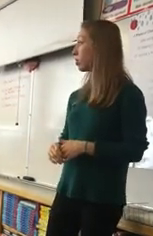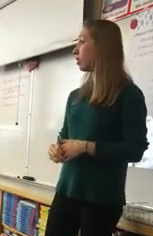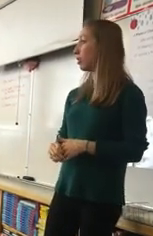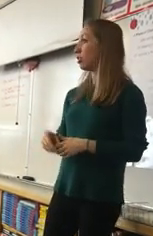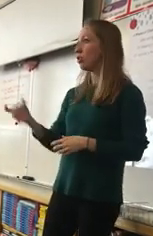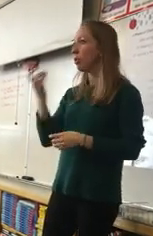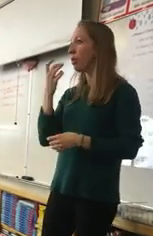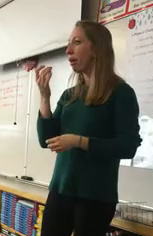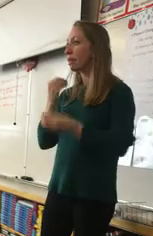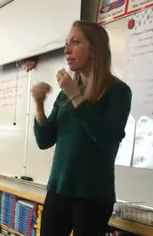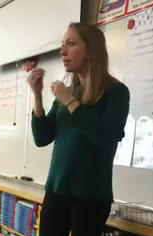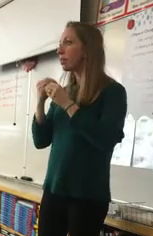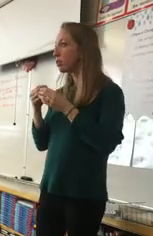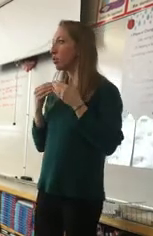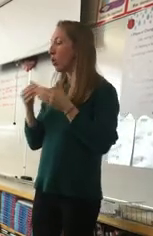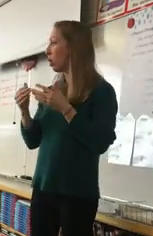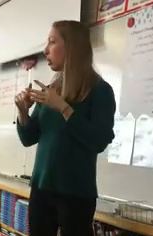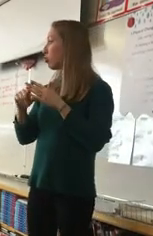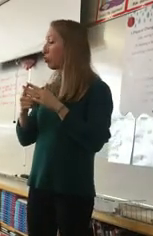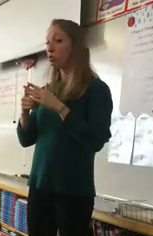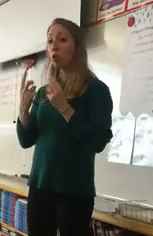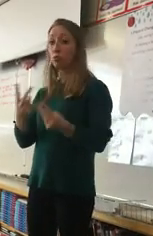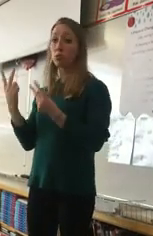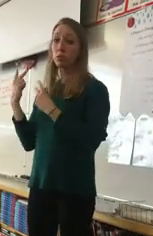here. Let's go through the review sheet,